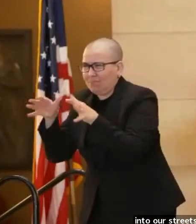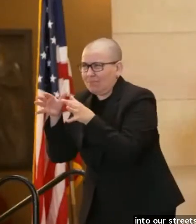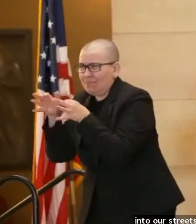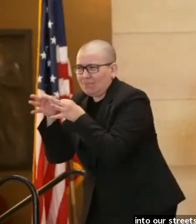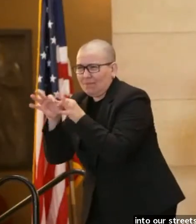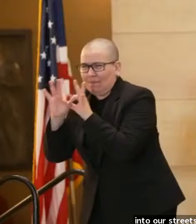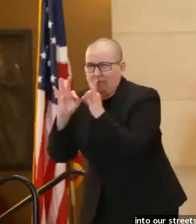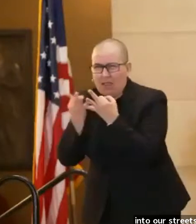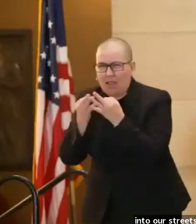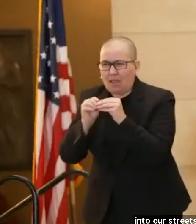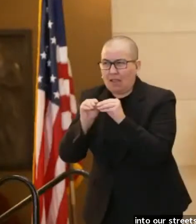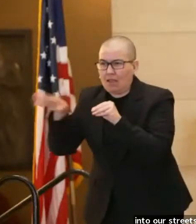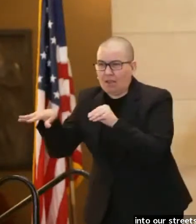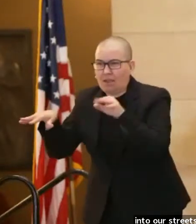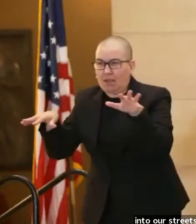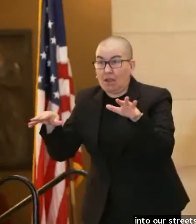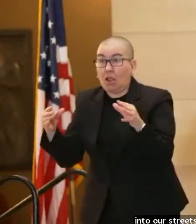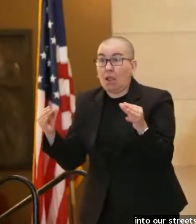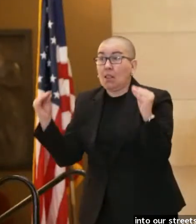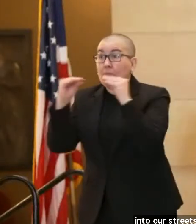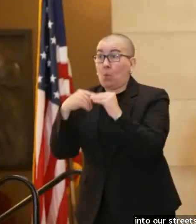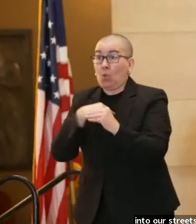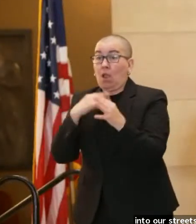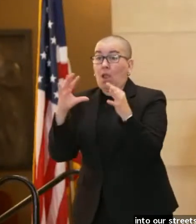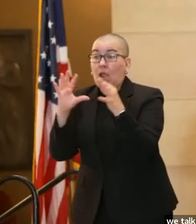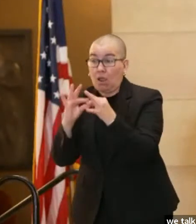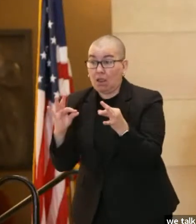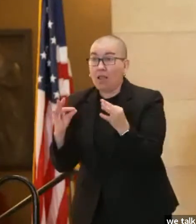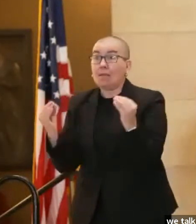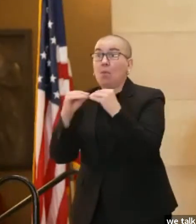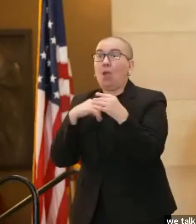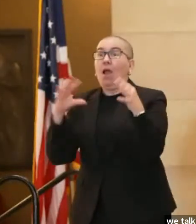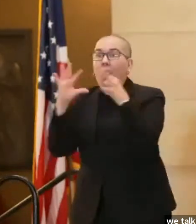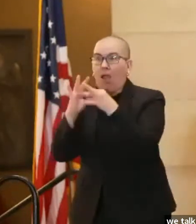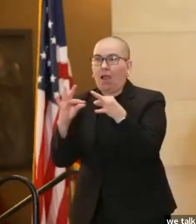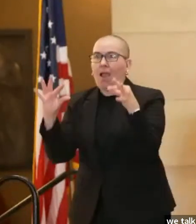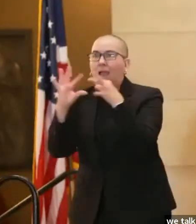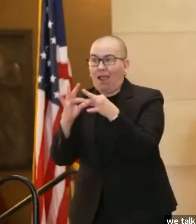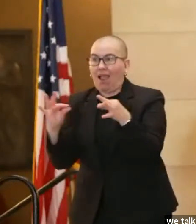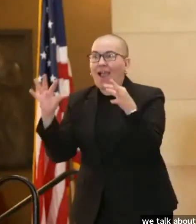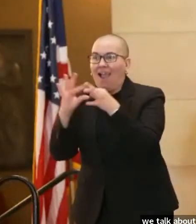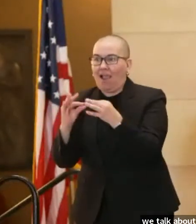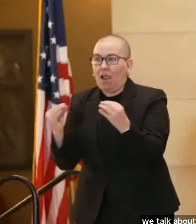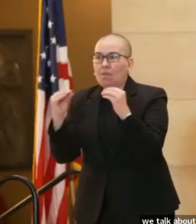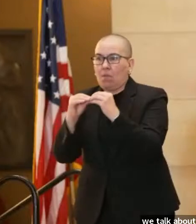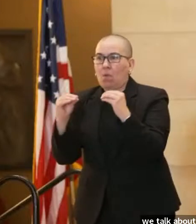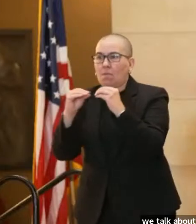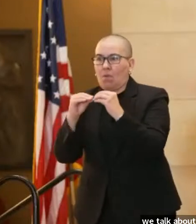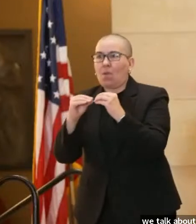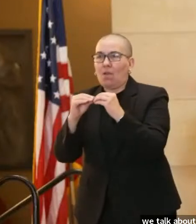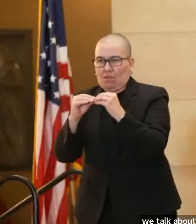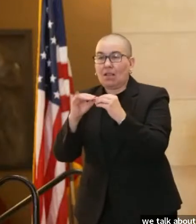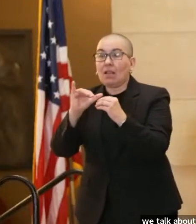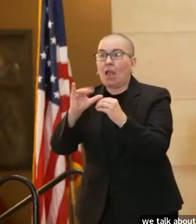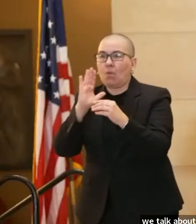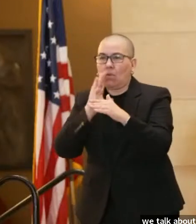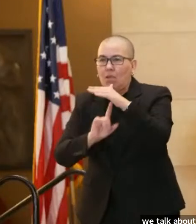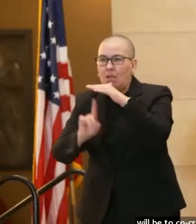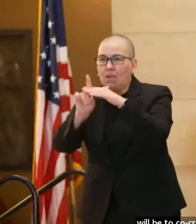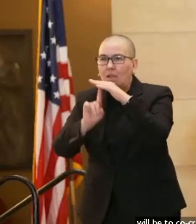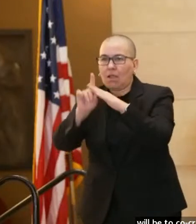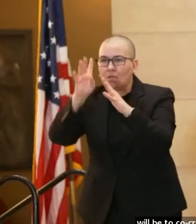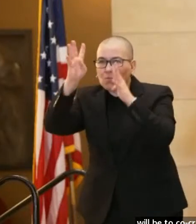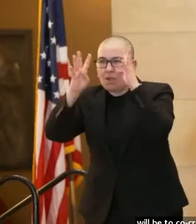it, the more we name it, the easier it will be to co-create solutions to the violence that we face